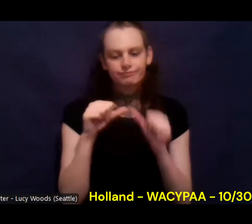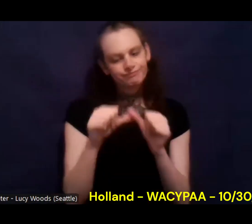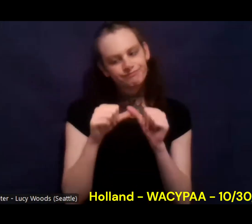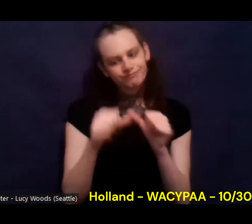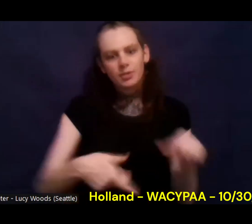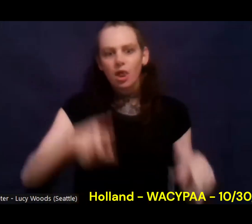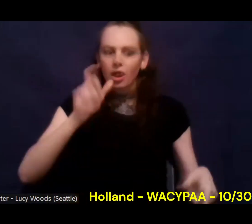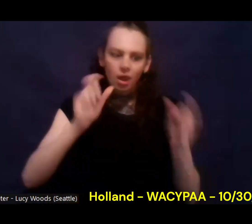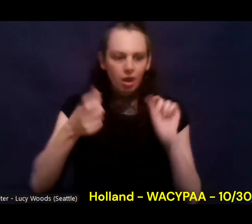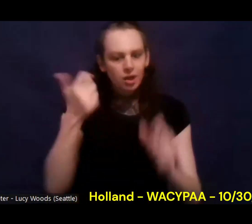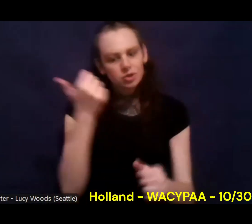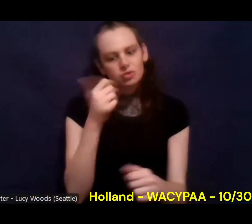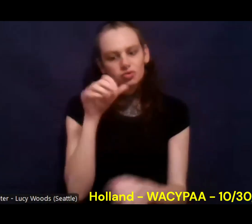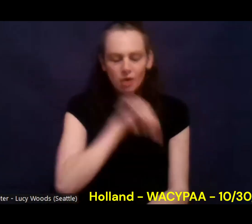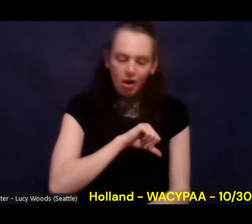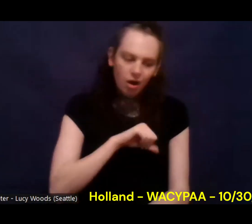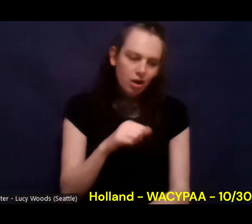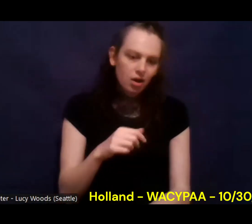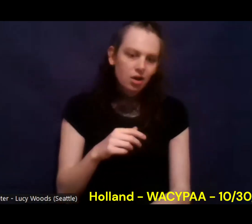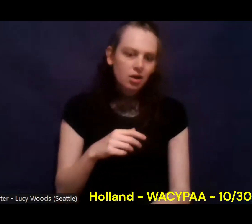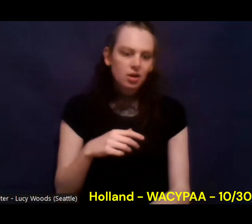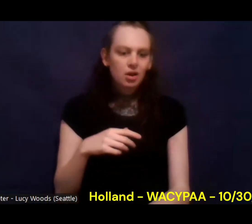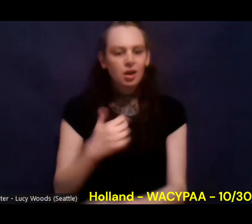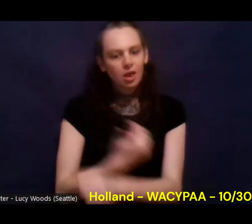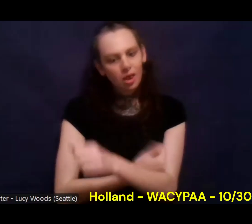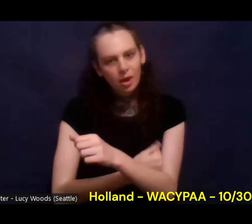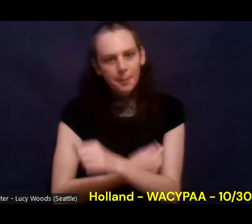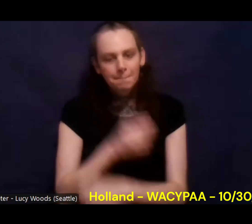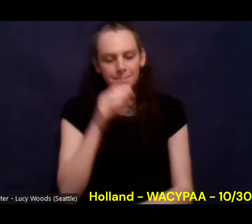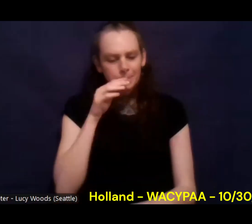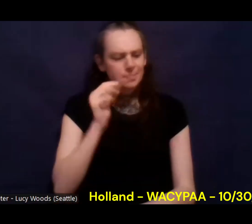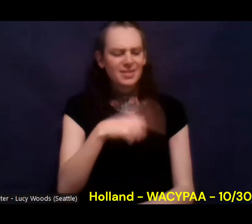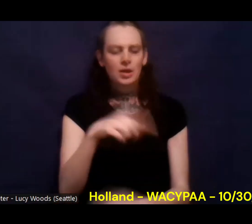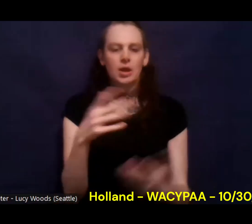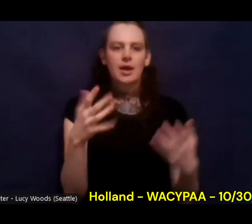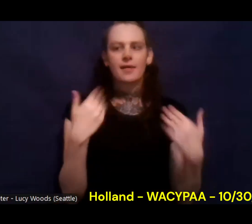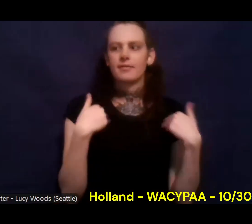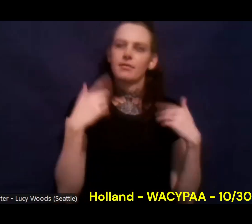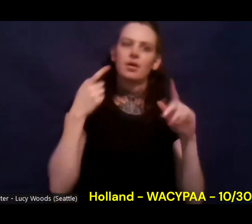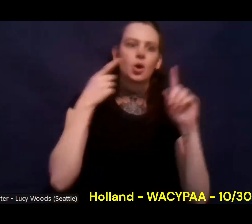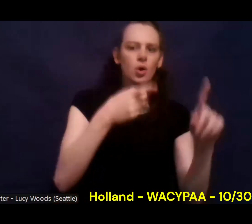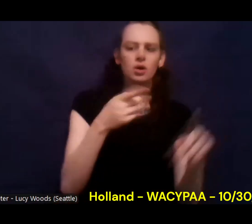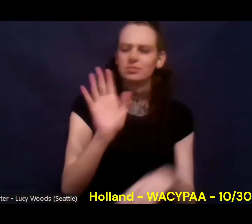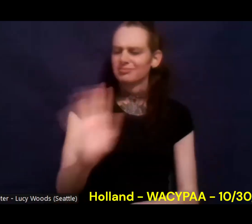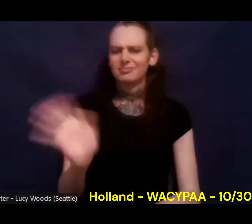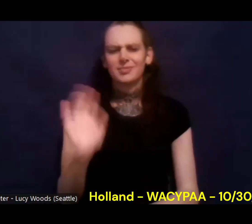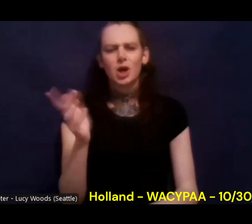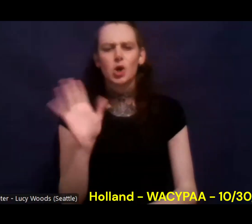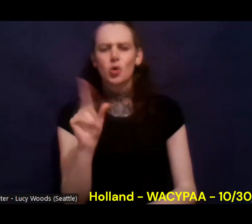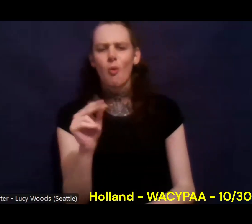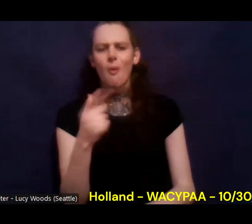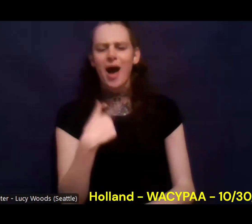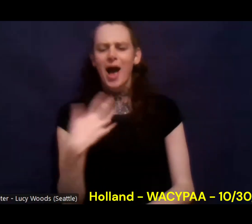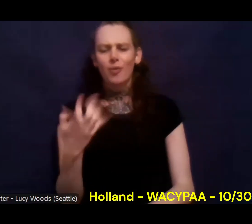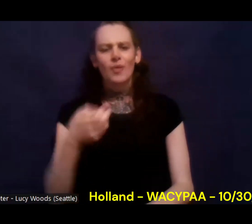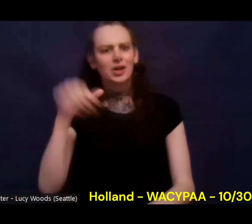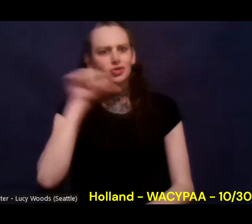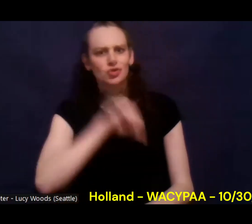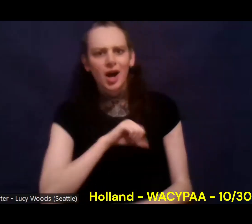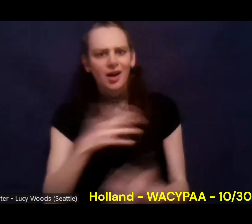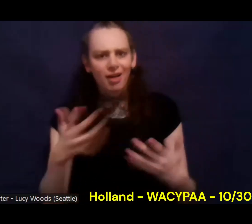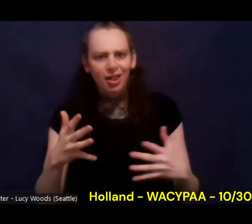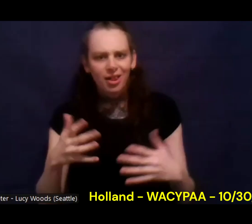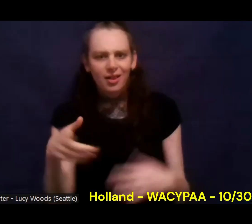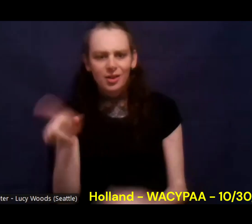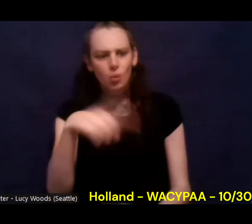don't know what all these people were talking about when they were like, I want like all these dreams and shit. I was like, I just want to get drunk. Like you guys are wild. So